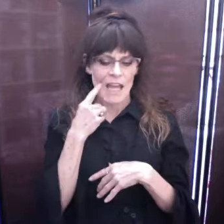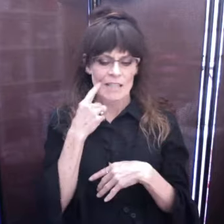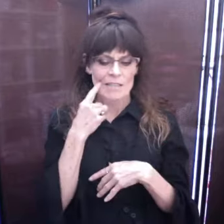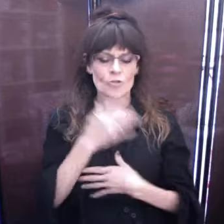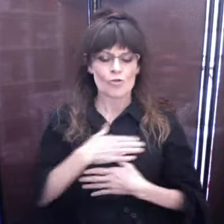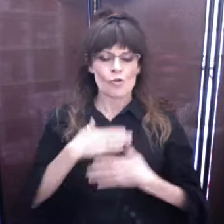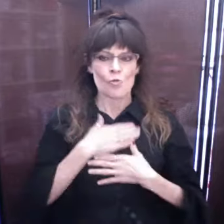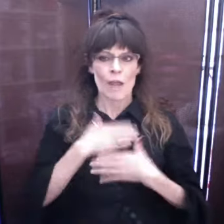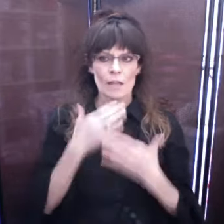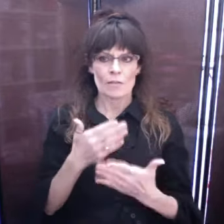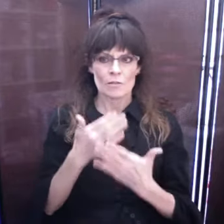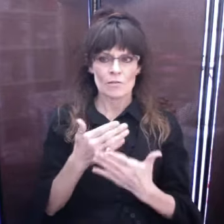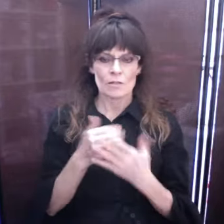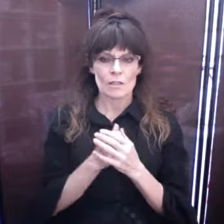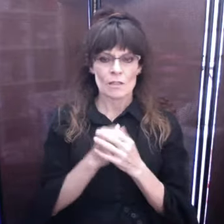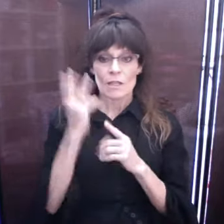And, 6 months later,